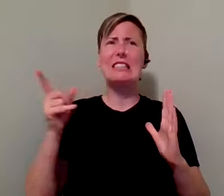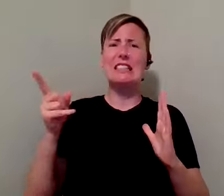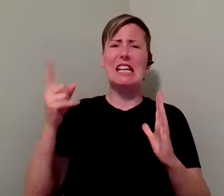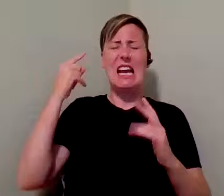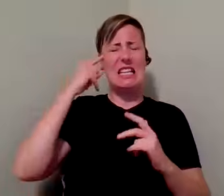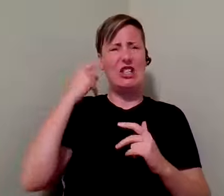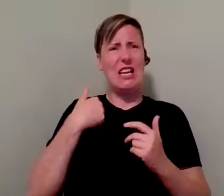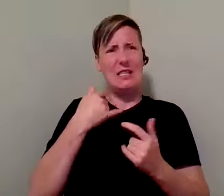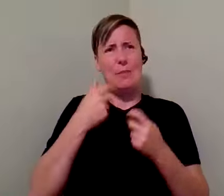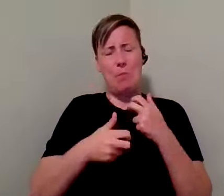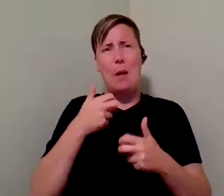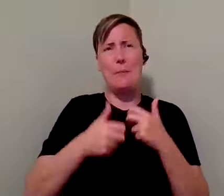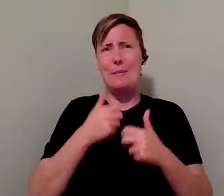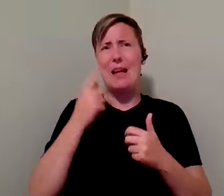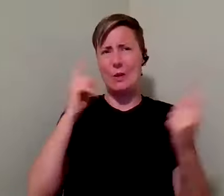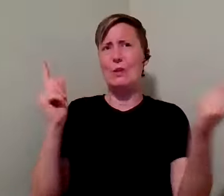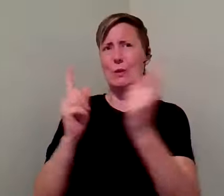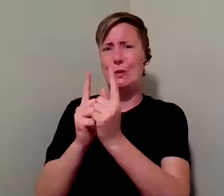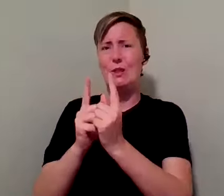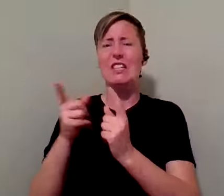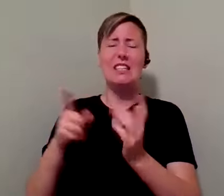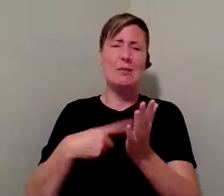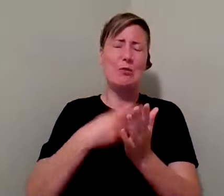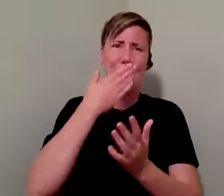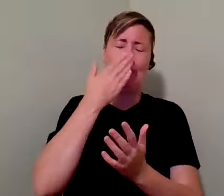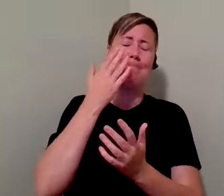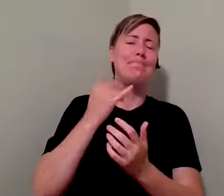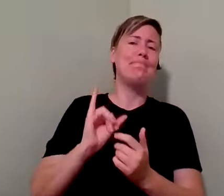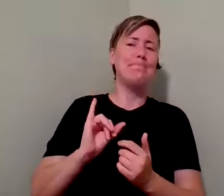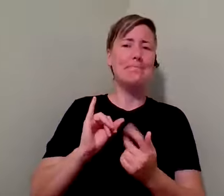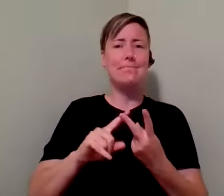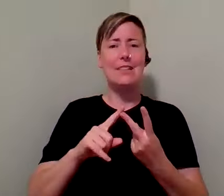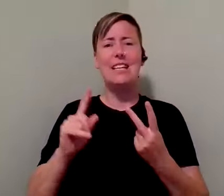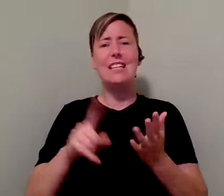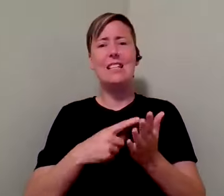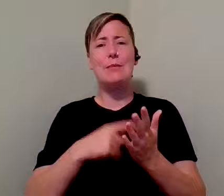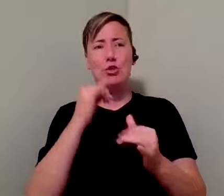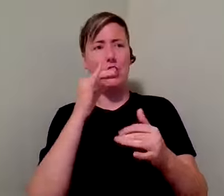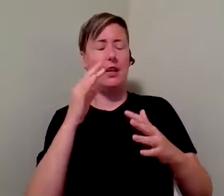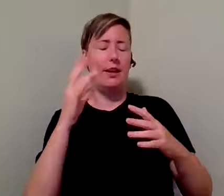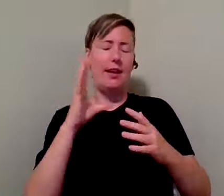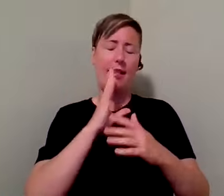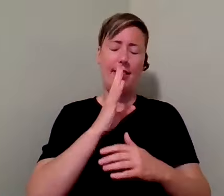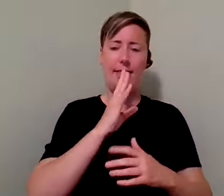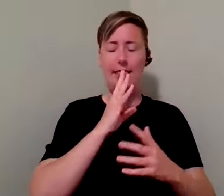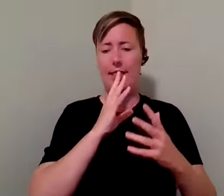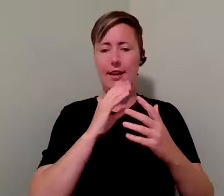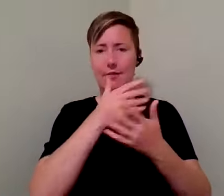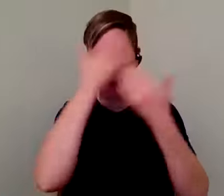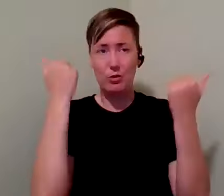funny. She forgets what she's saying. She goes to the bathroom and doesn't come back. Handshake. I mean, this kid has